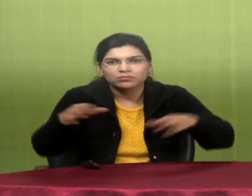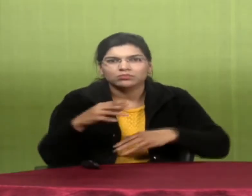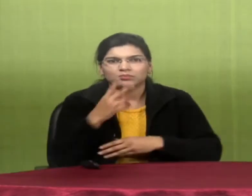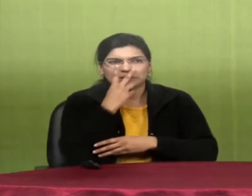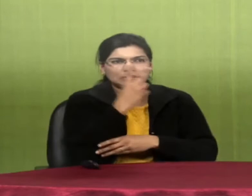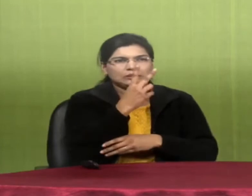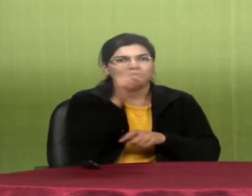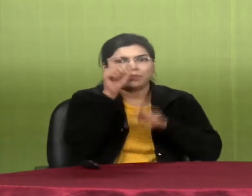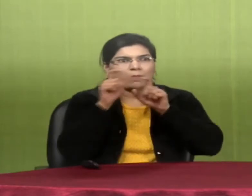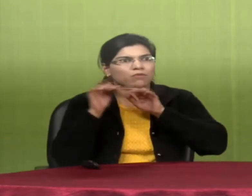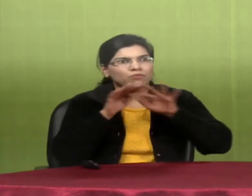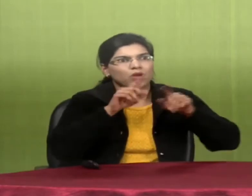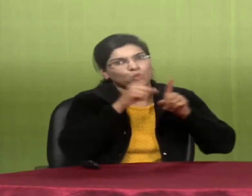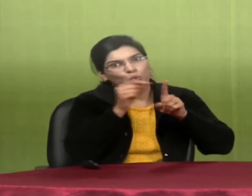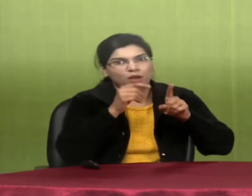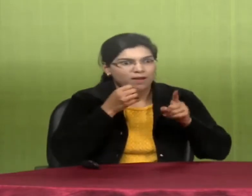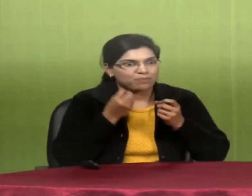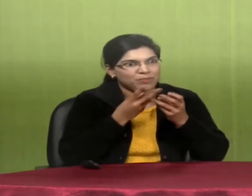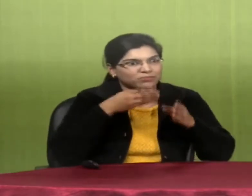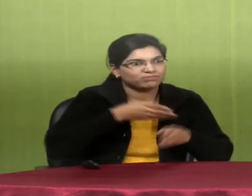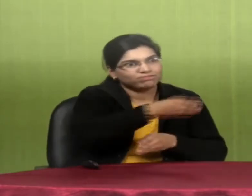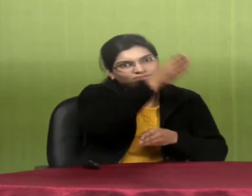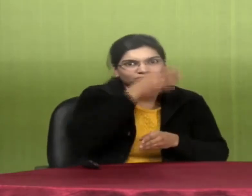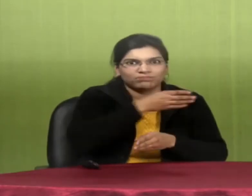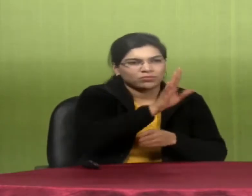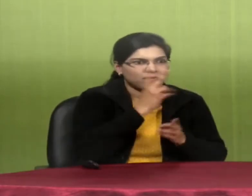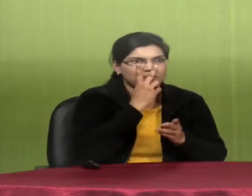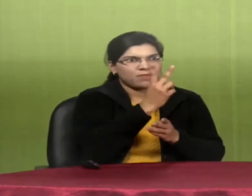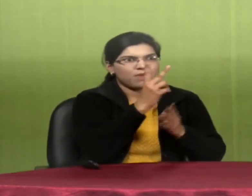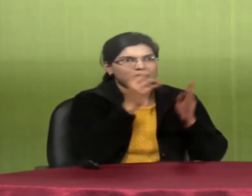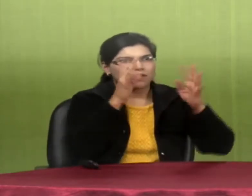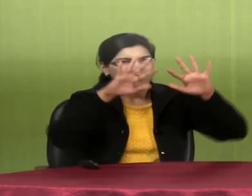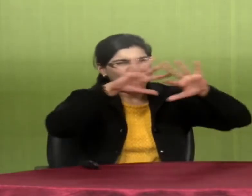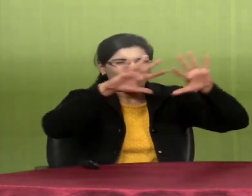Wanted wherein is an example of personification.